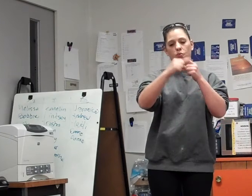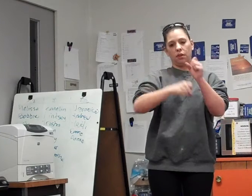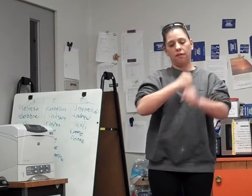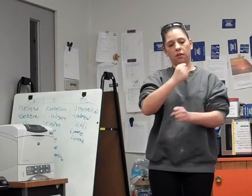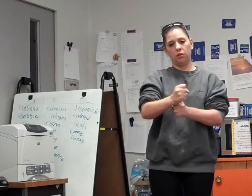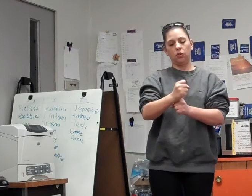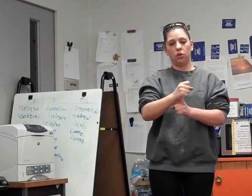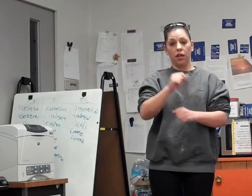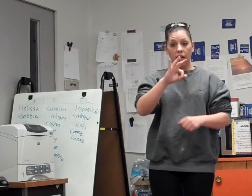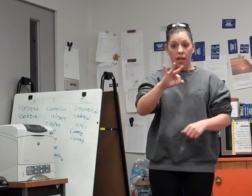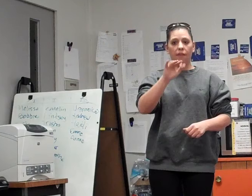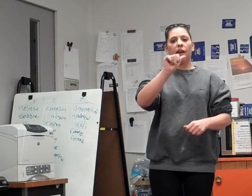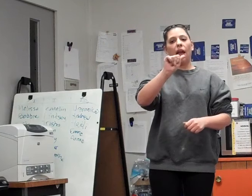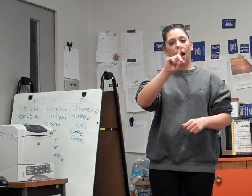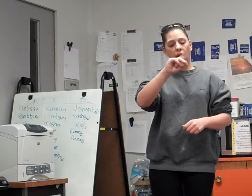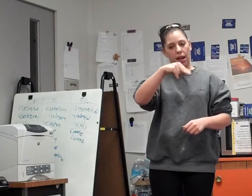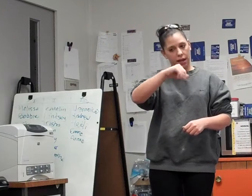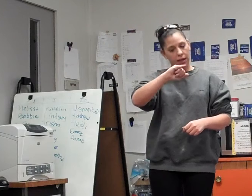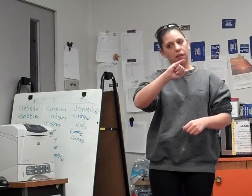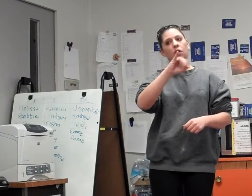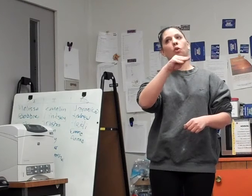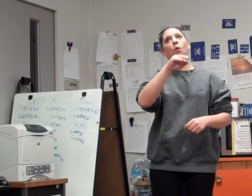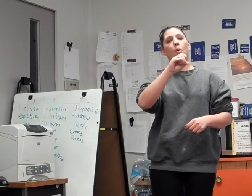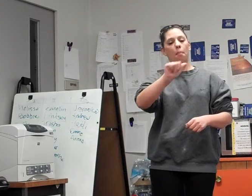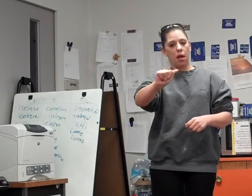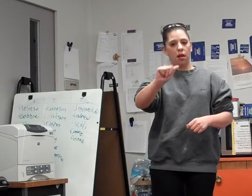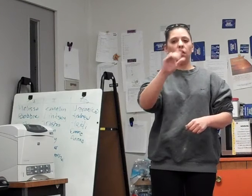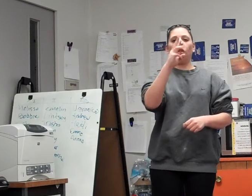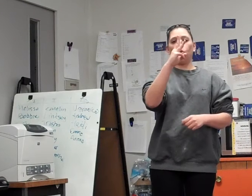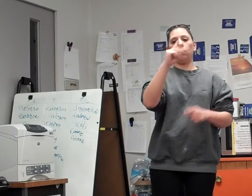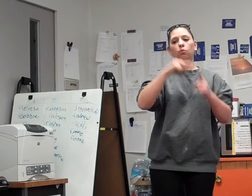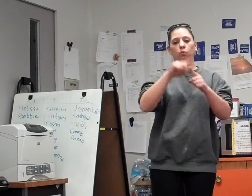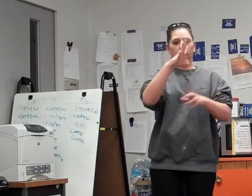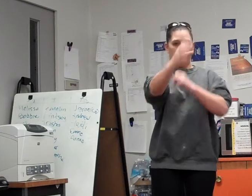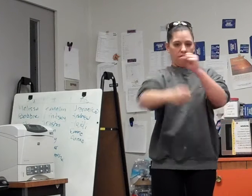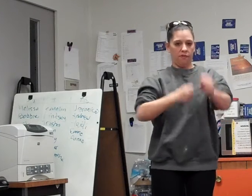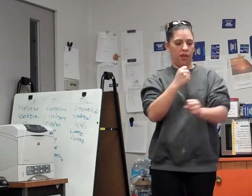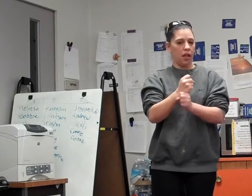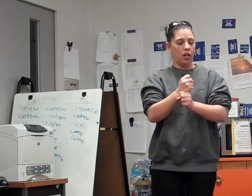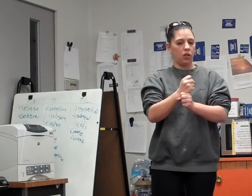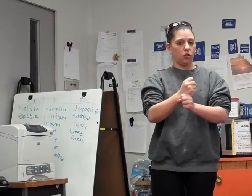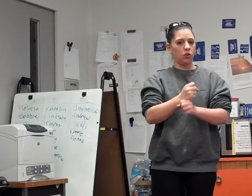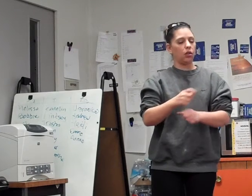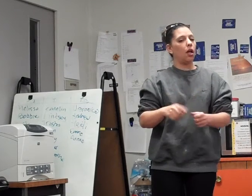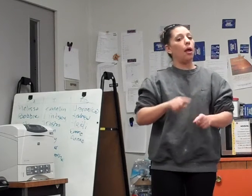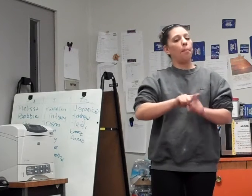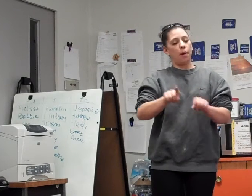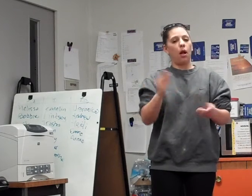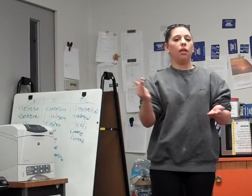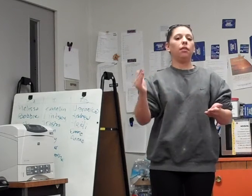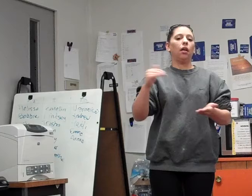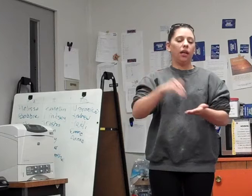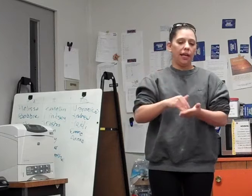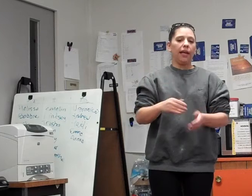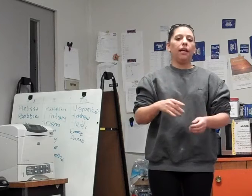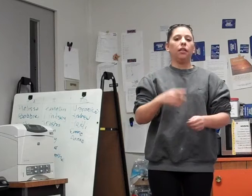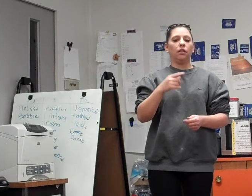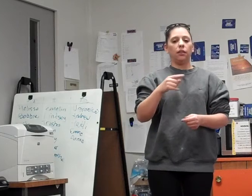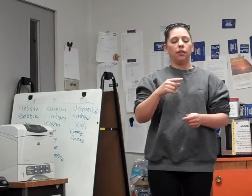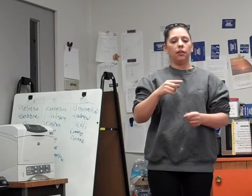would have a repeat within 3 to 5 years. And that also depends on family history of colon cancer.